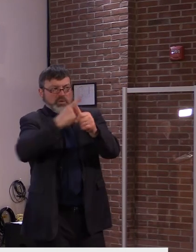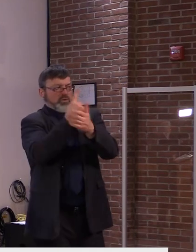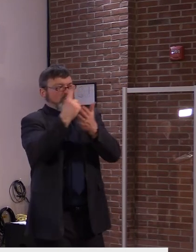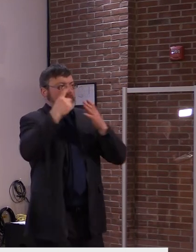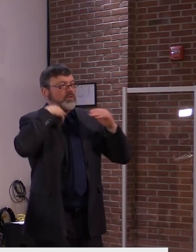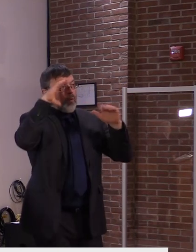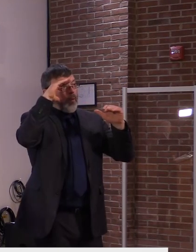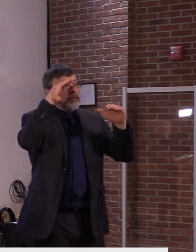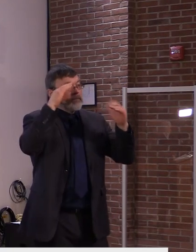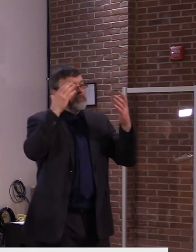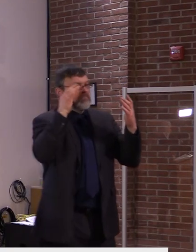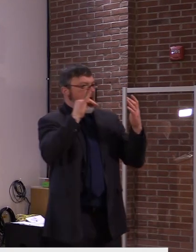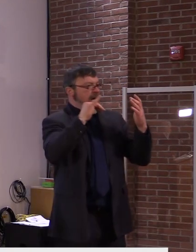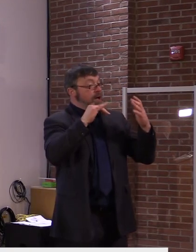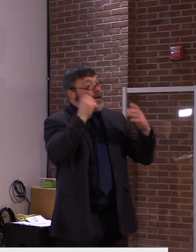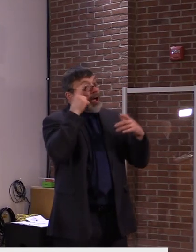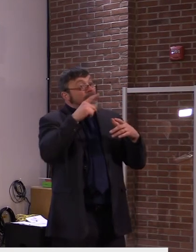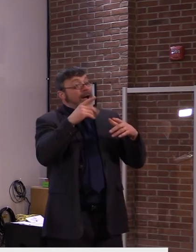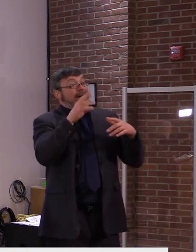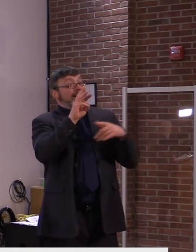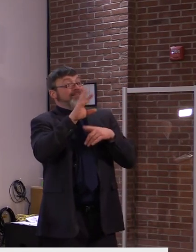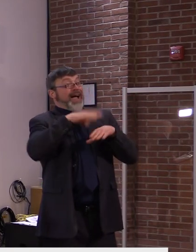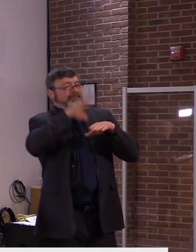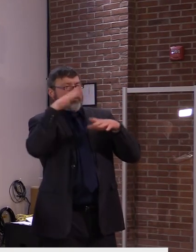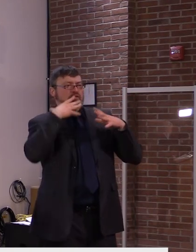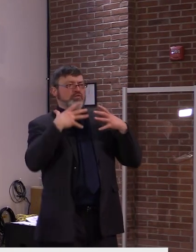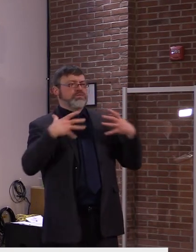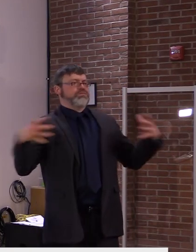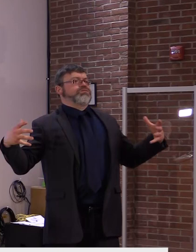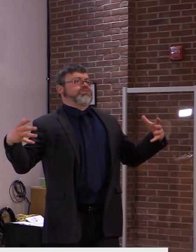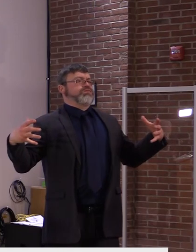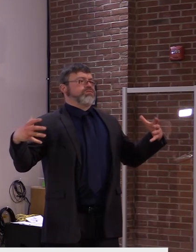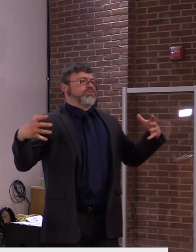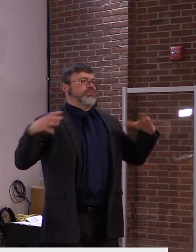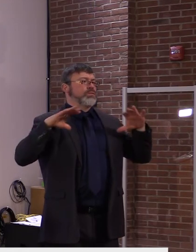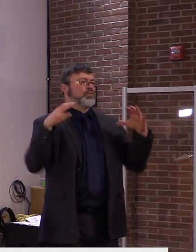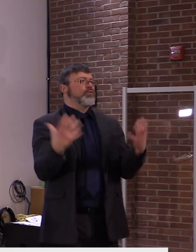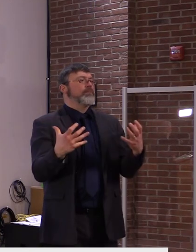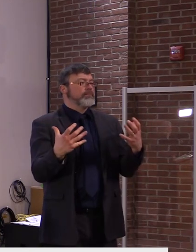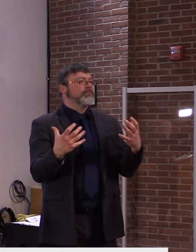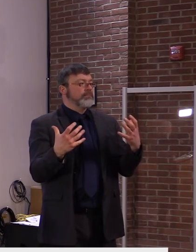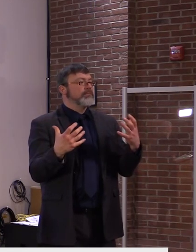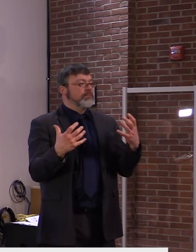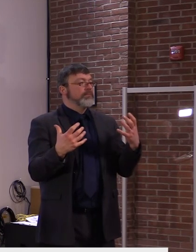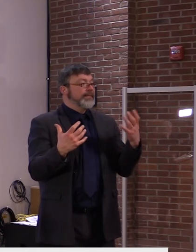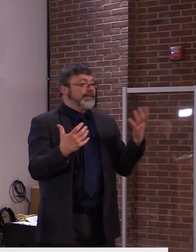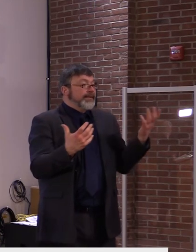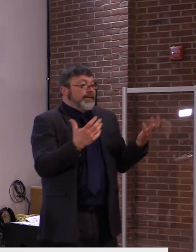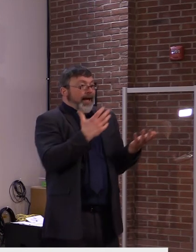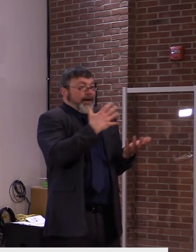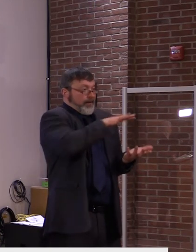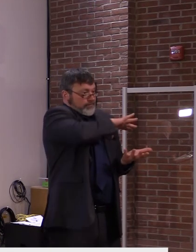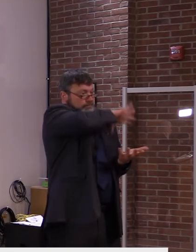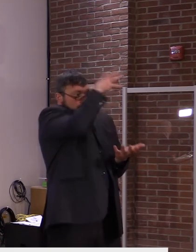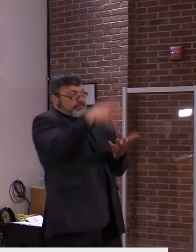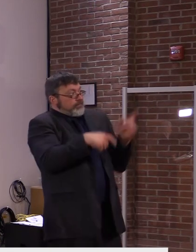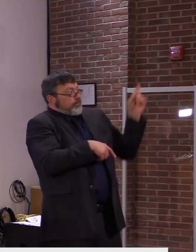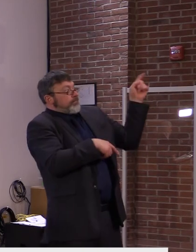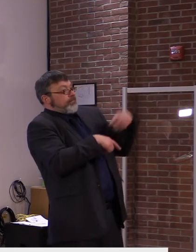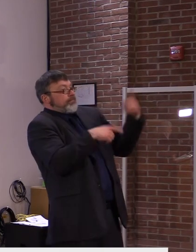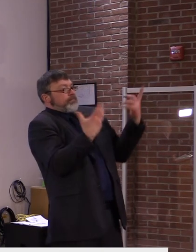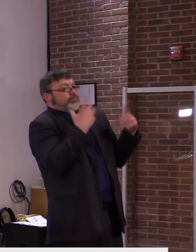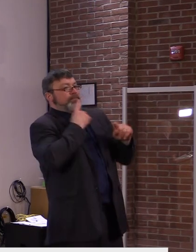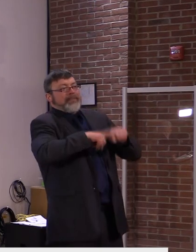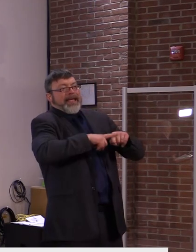predictability of the vaccine coming in and our ability to sort of get it out the door, So I think we're on the